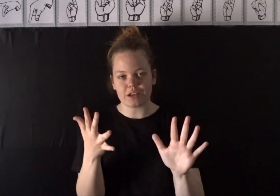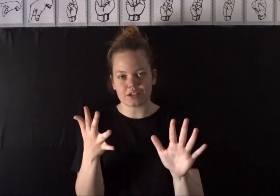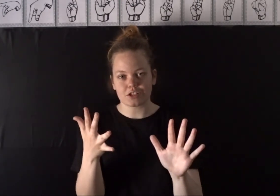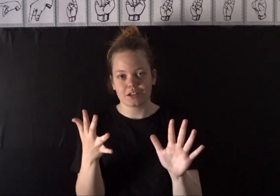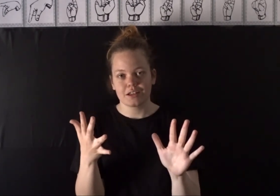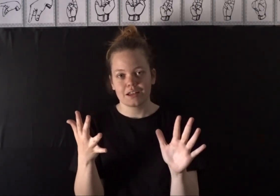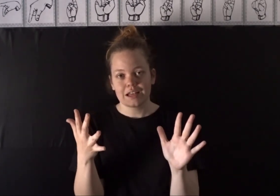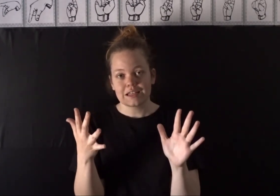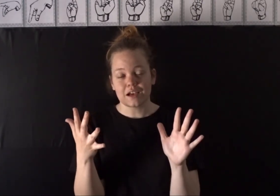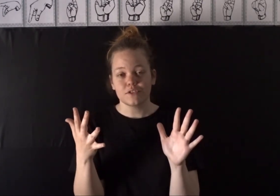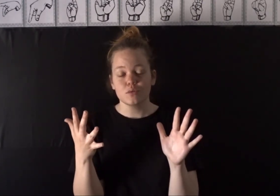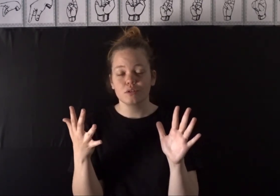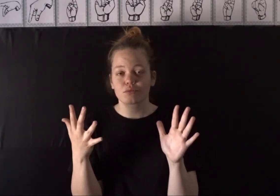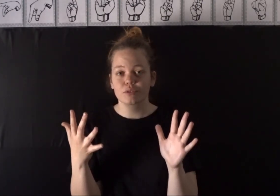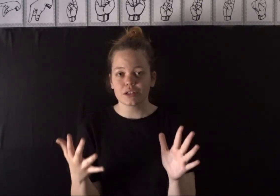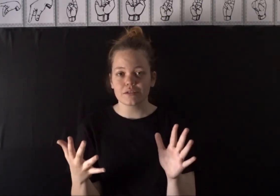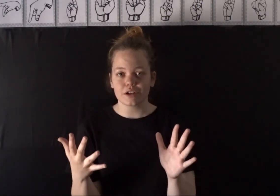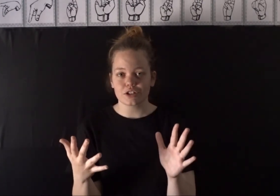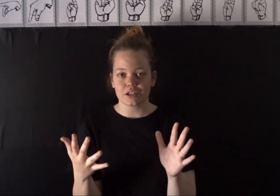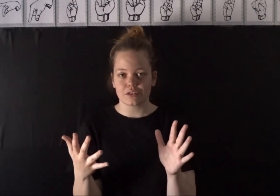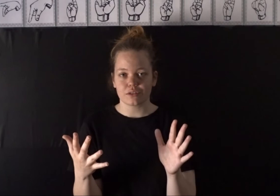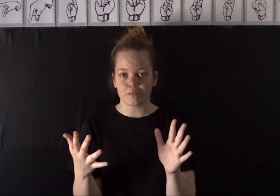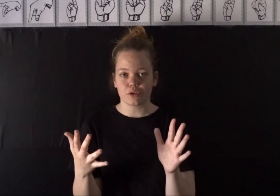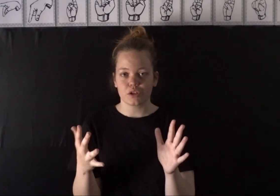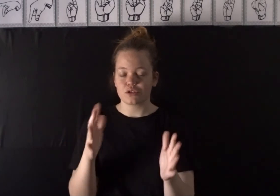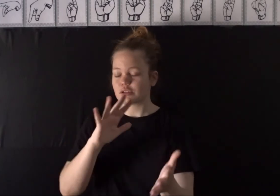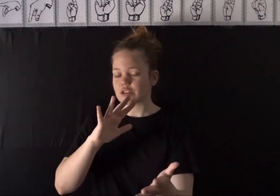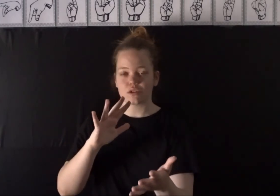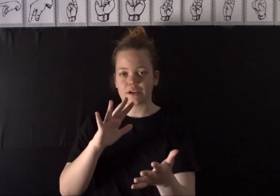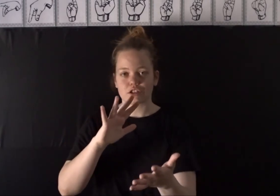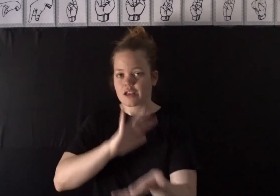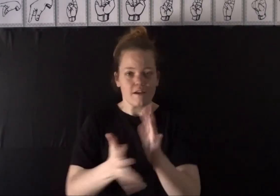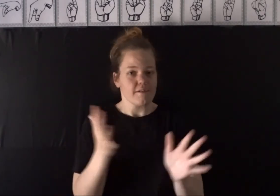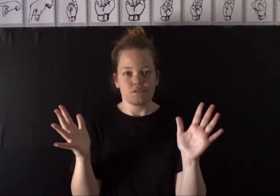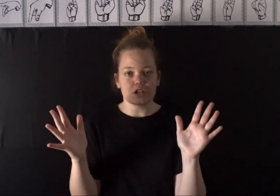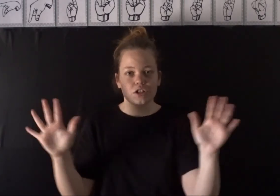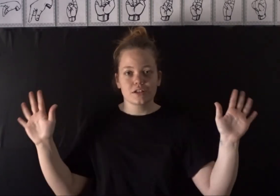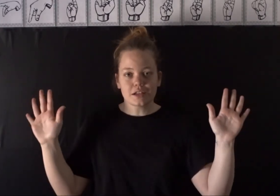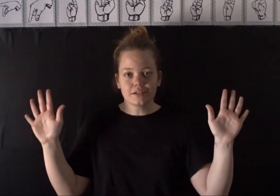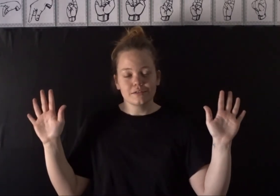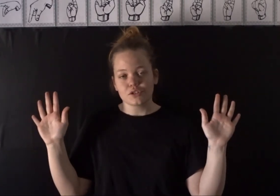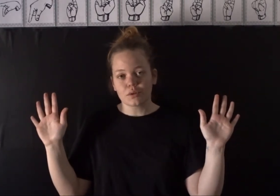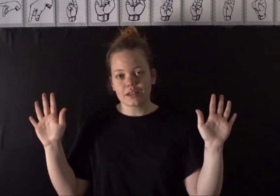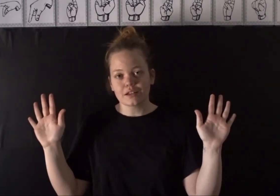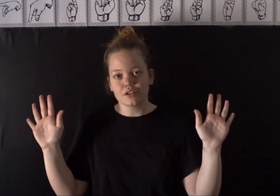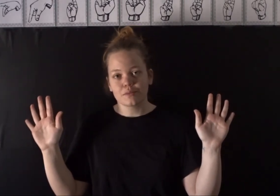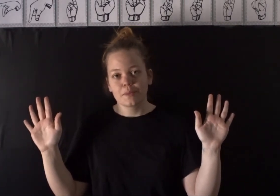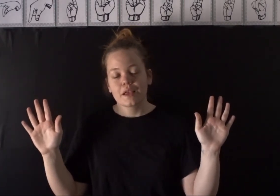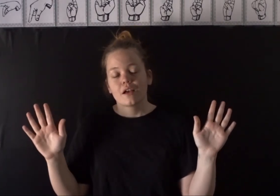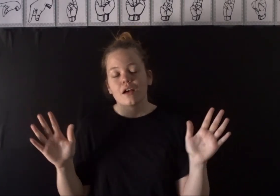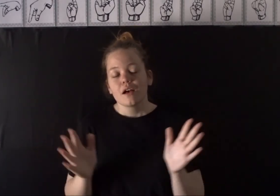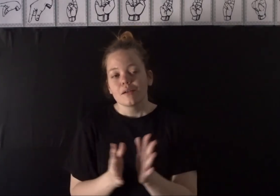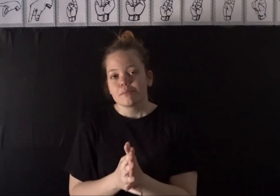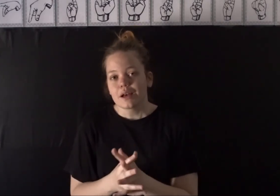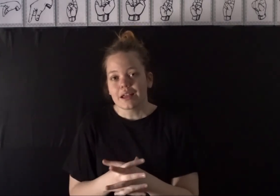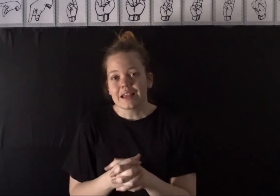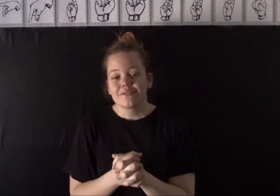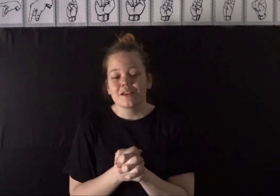finished. Now, if you were really rushing to get through that book, you would do that so fast. Finished, done, don't want anything to do. But if it